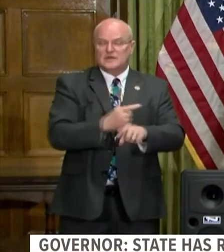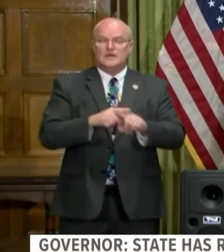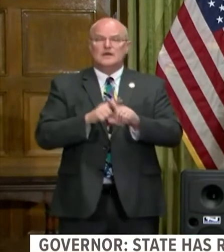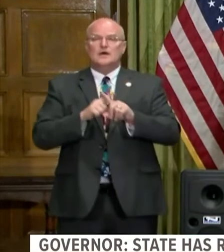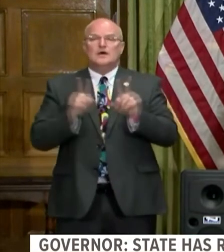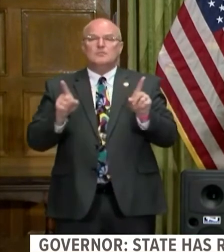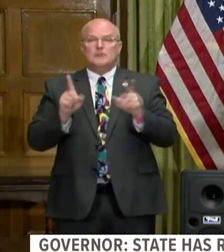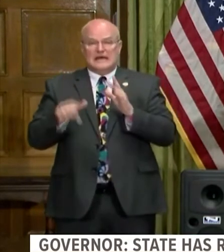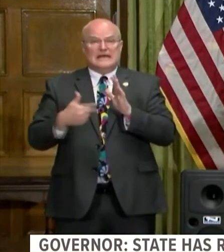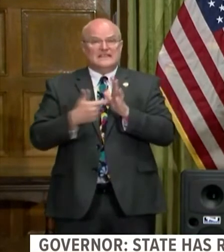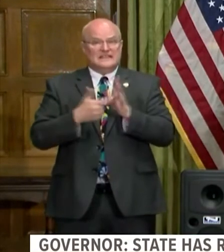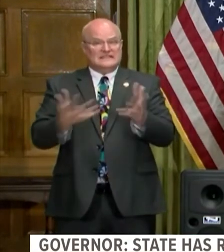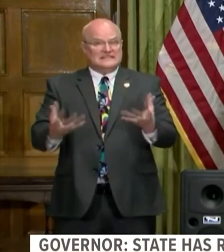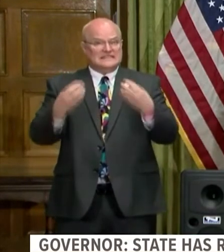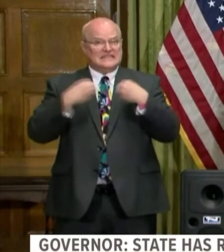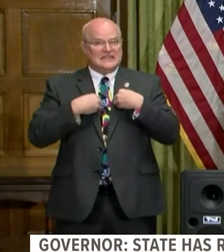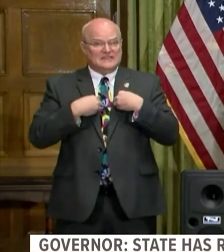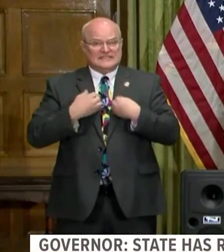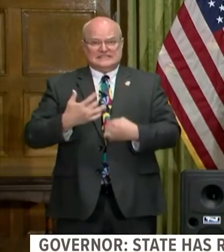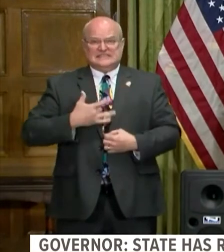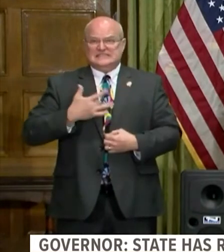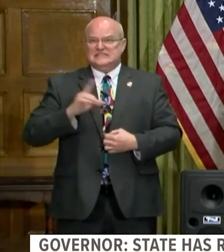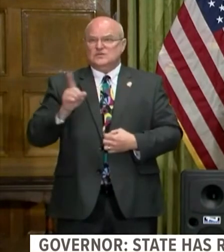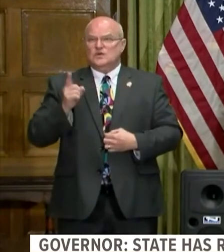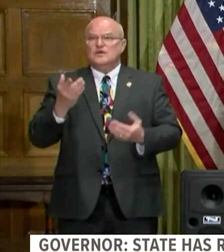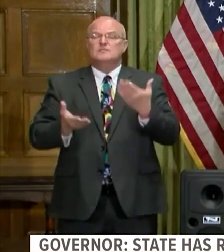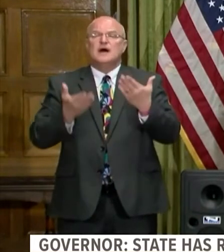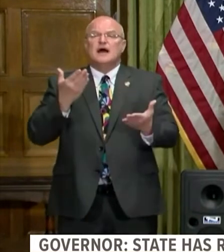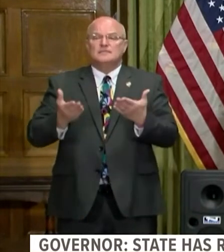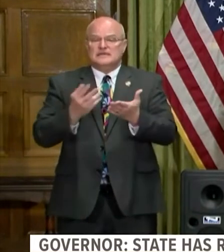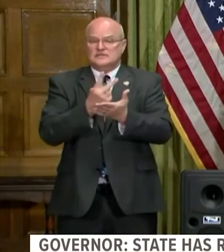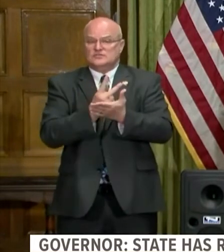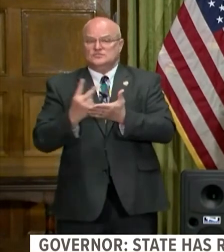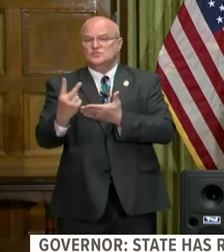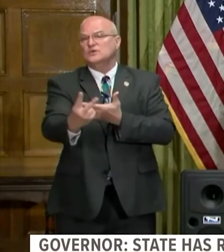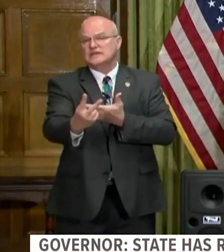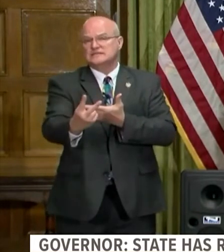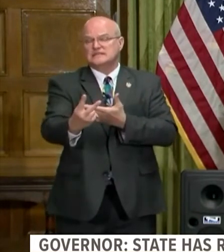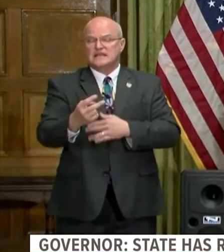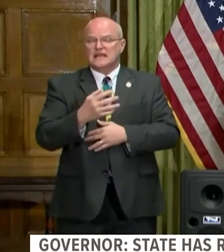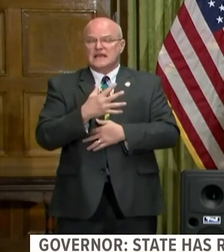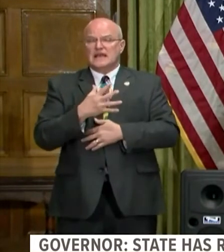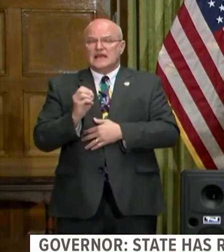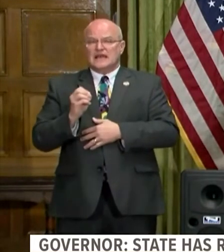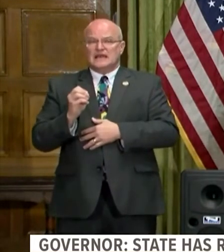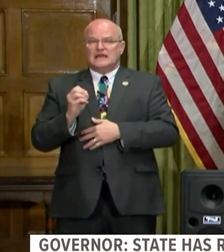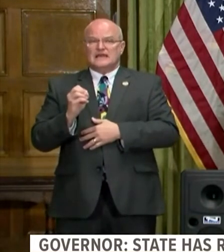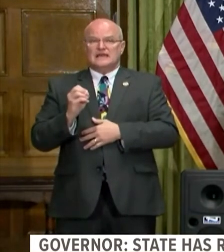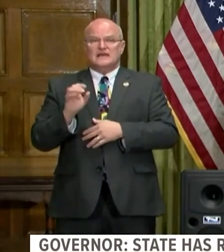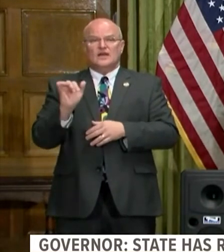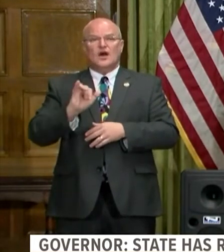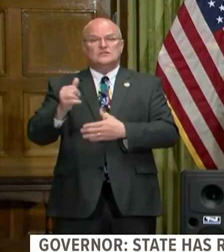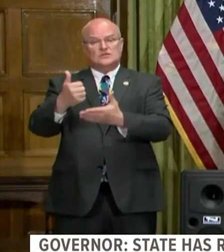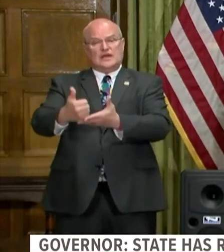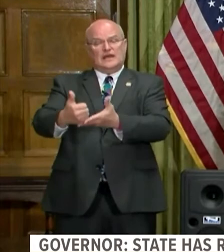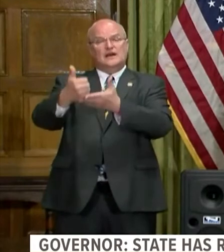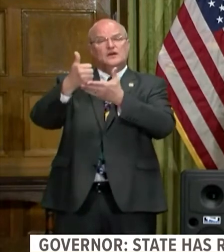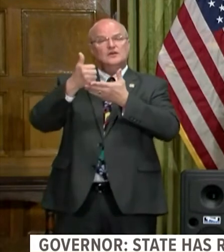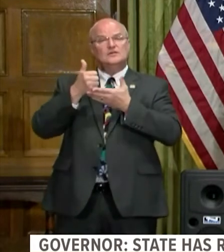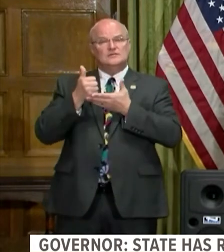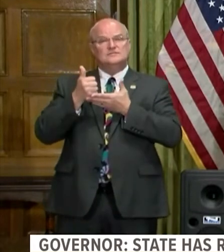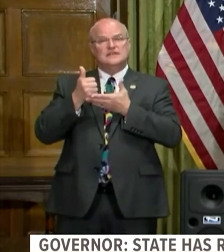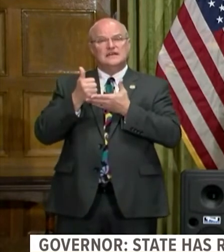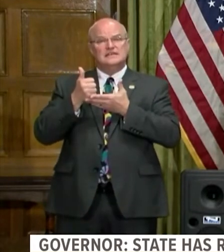But this gives us a sense of where we might be in 2 weeks, and also helps us to